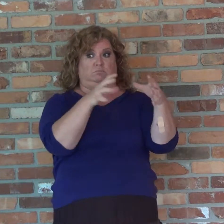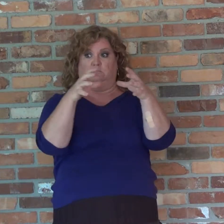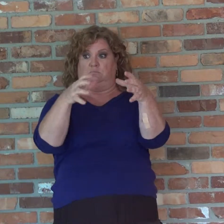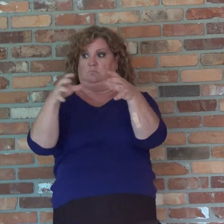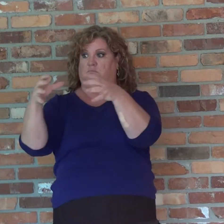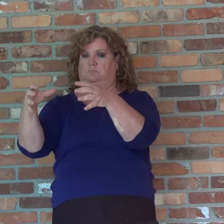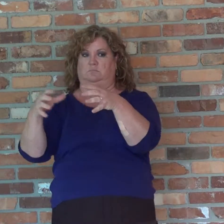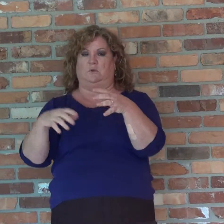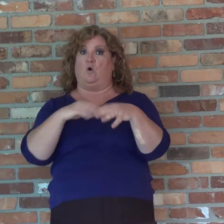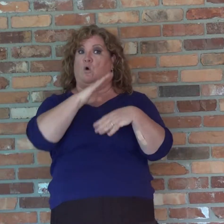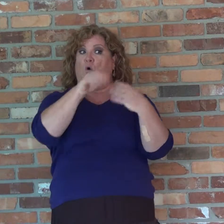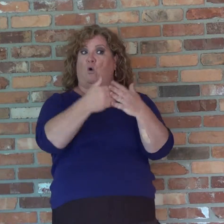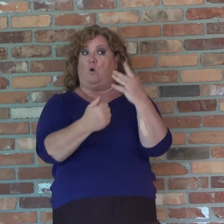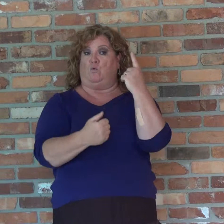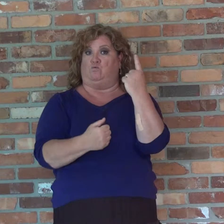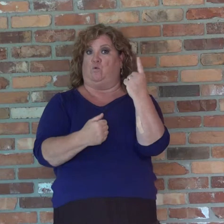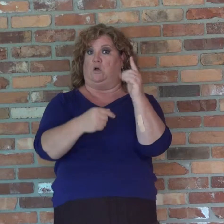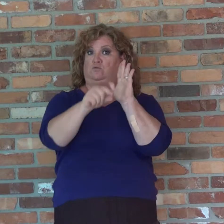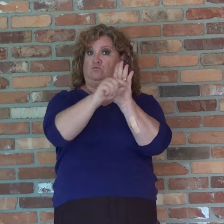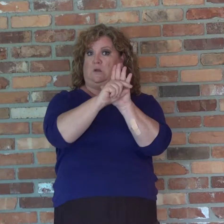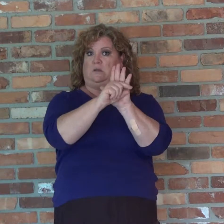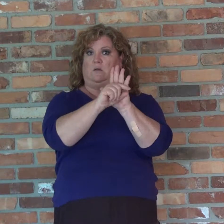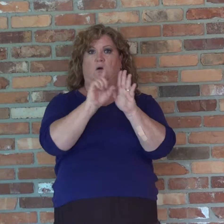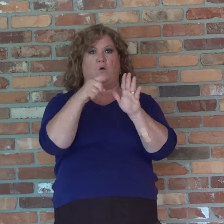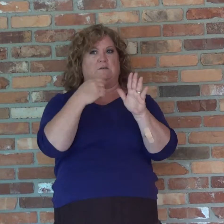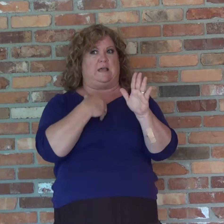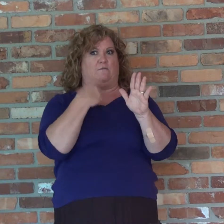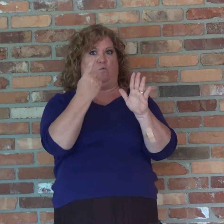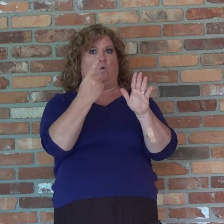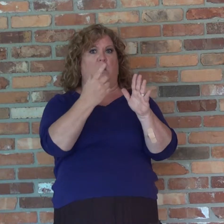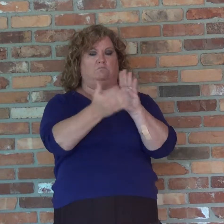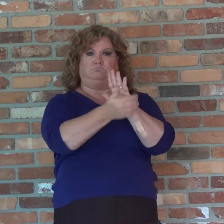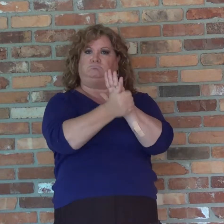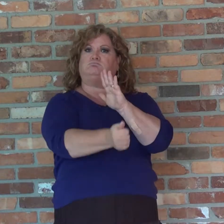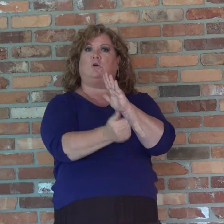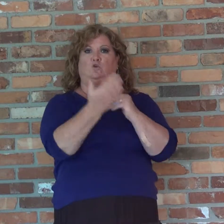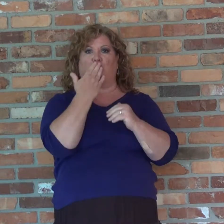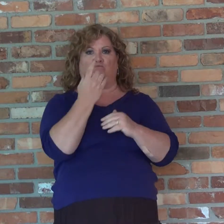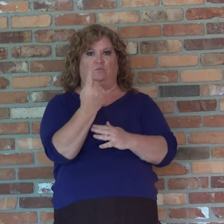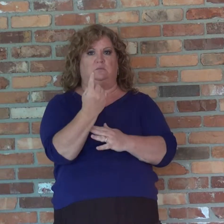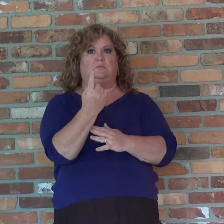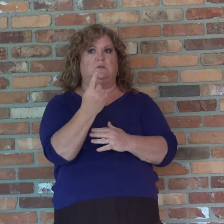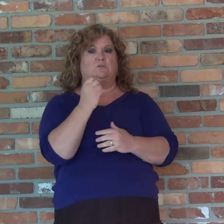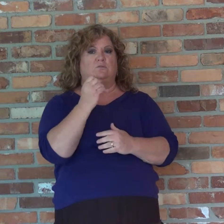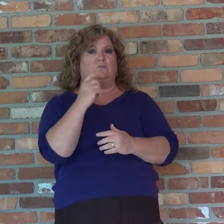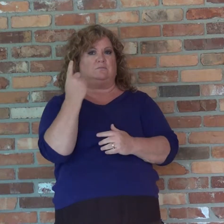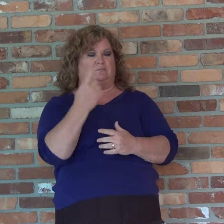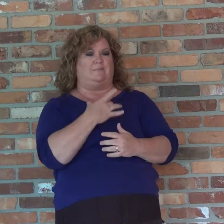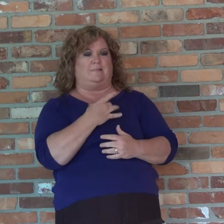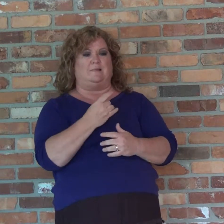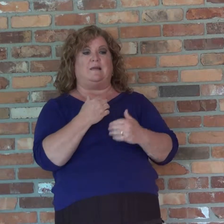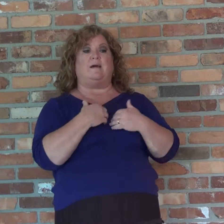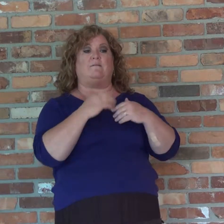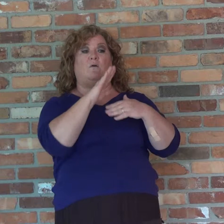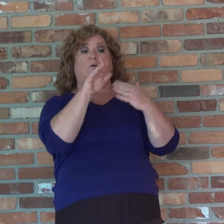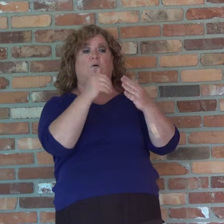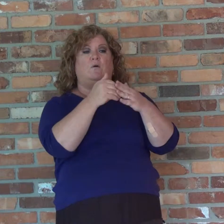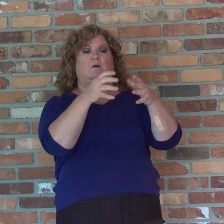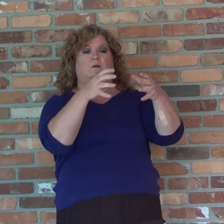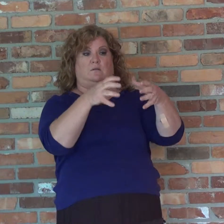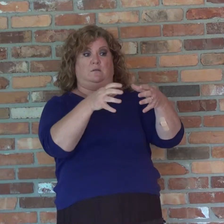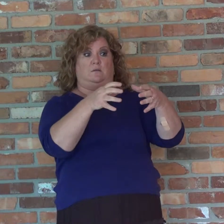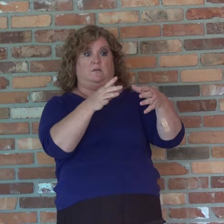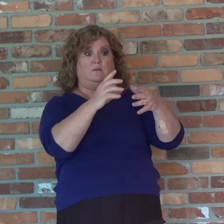grade. There's always somebody in that group who's really good. And I like to set those things up,